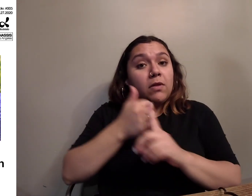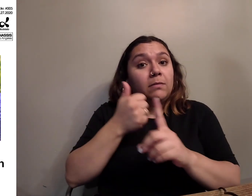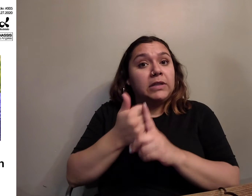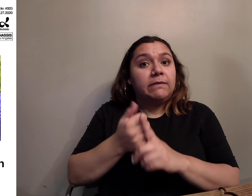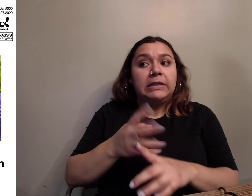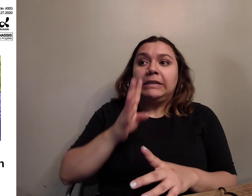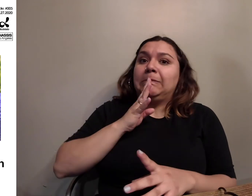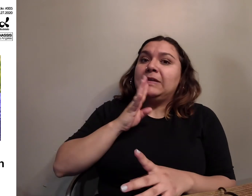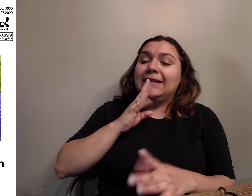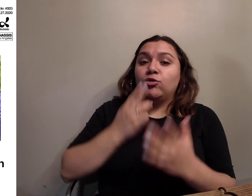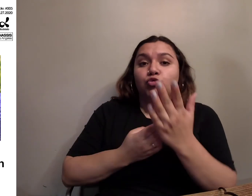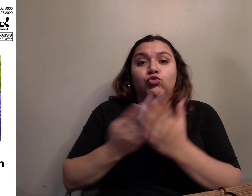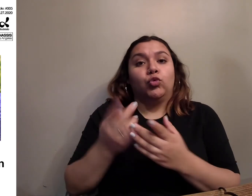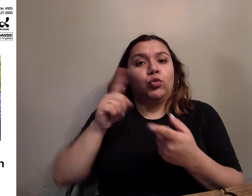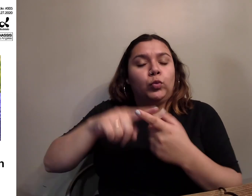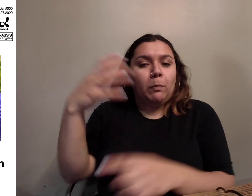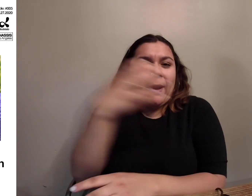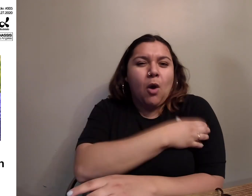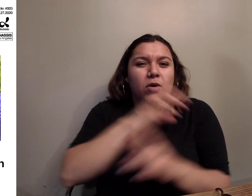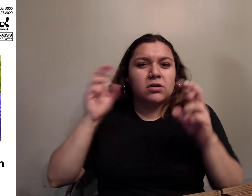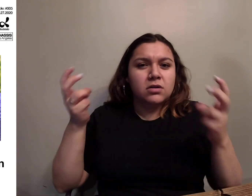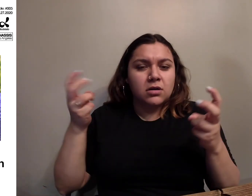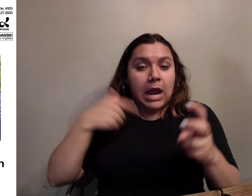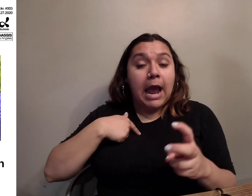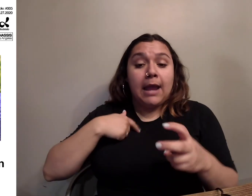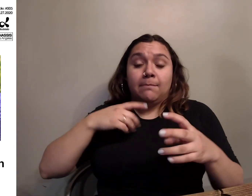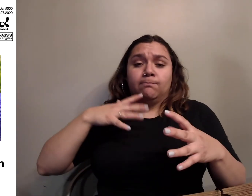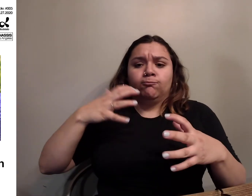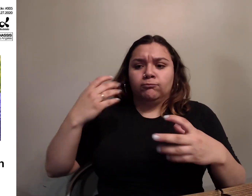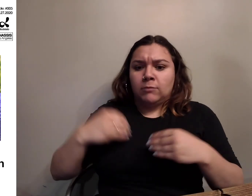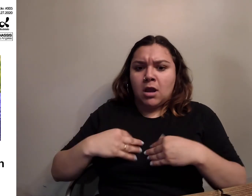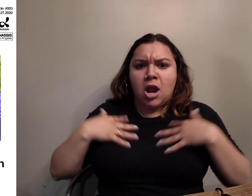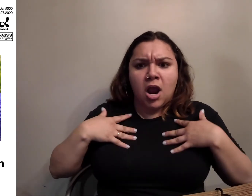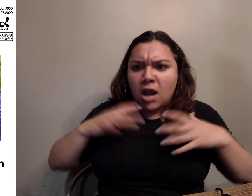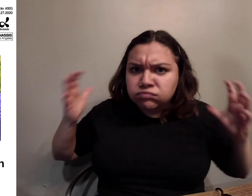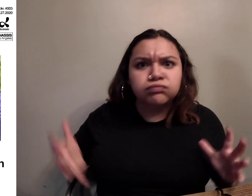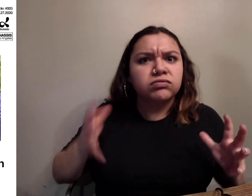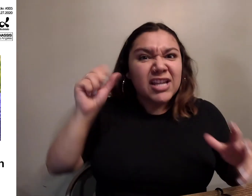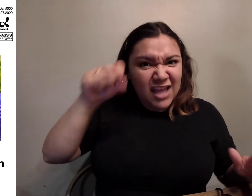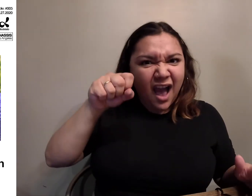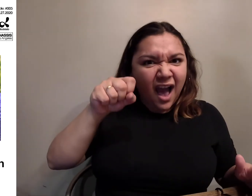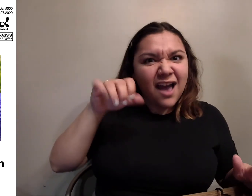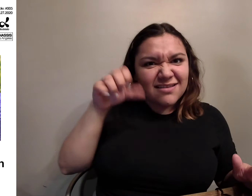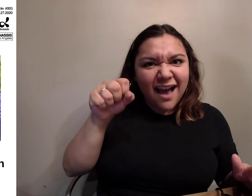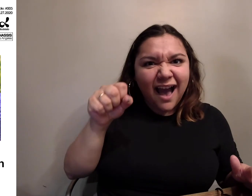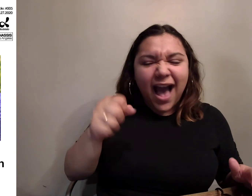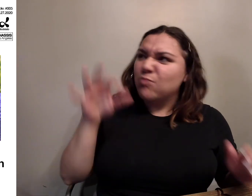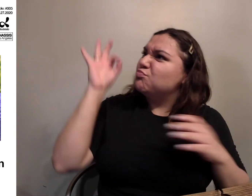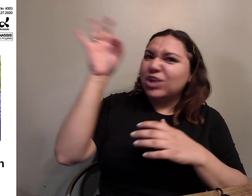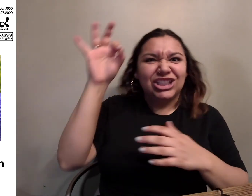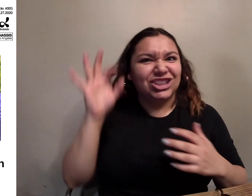power, like I'm moved and motivated by it. I'm like, it's exciting.